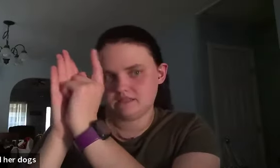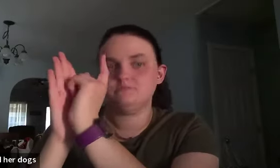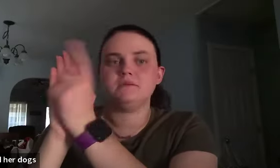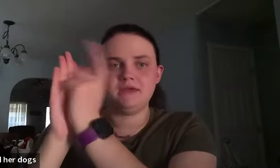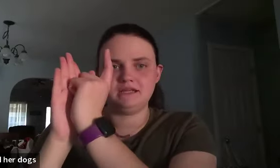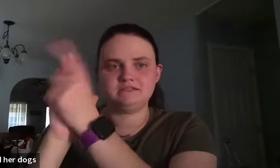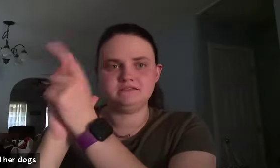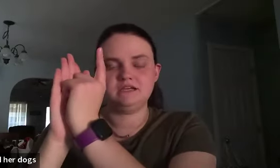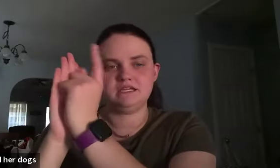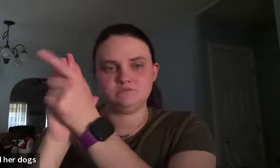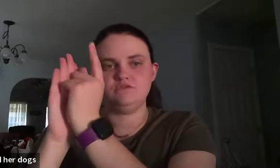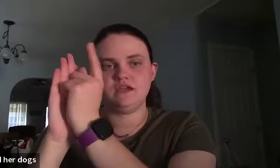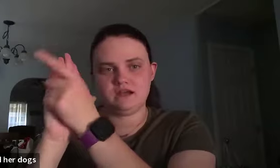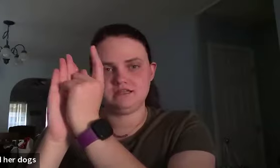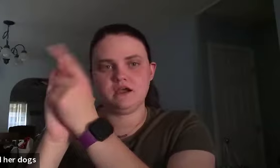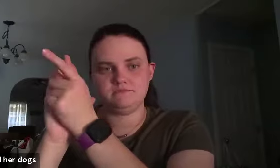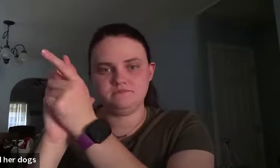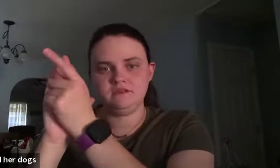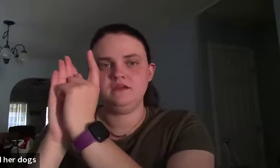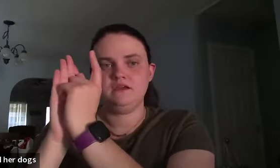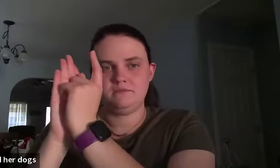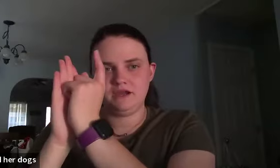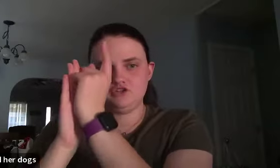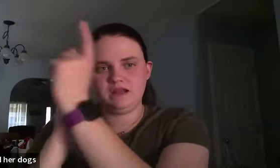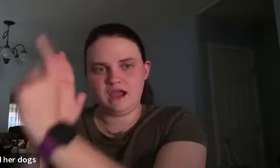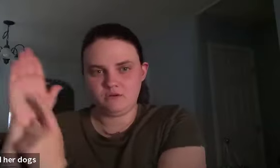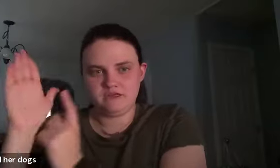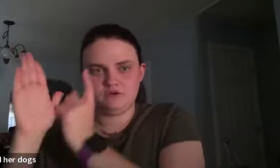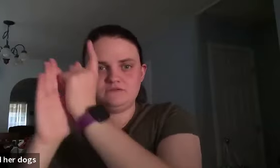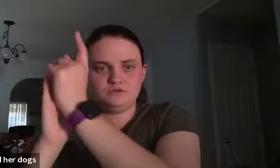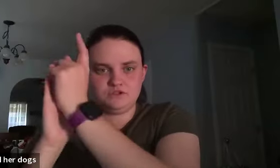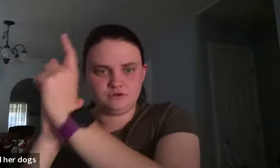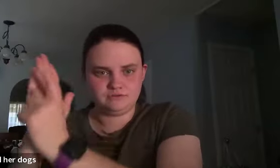less, but the minute, it's moving at a time compared to an hour that goes a full circle.